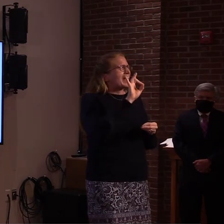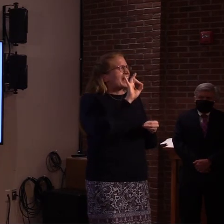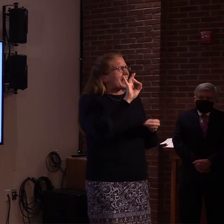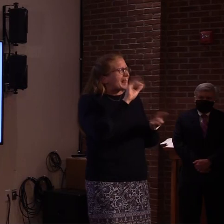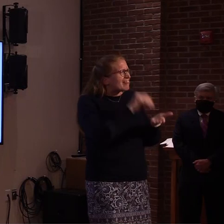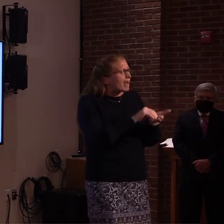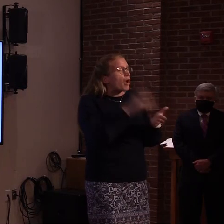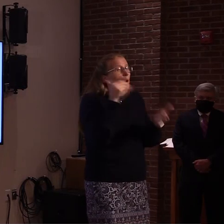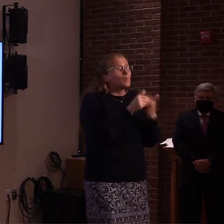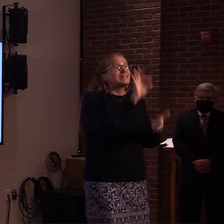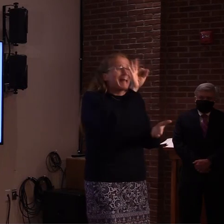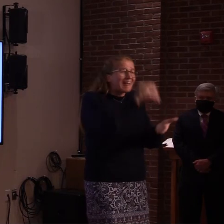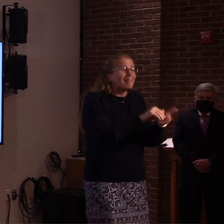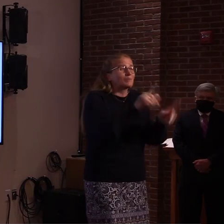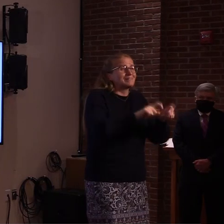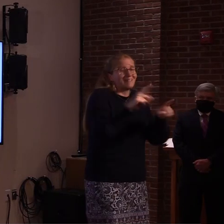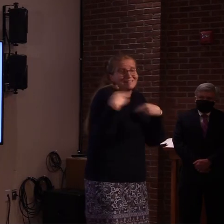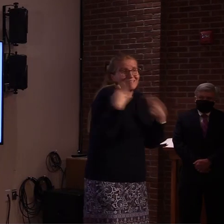period.